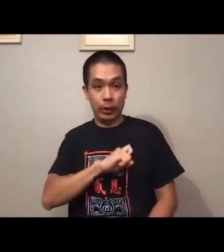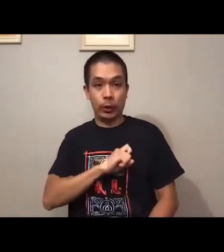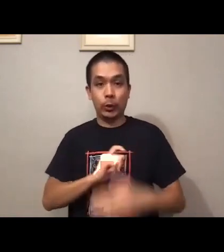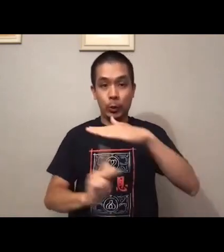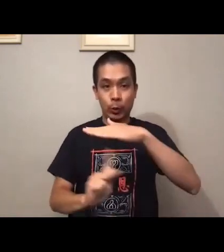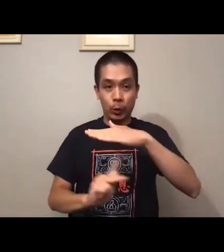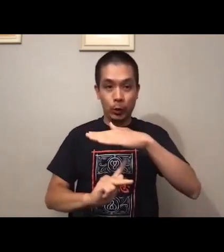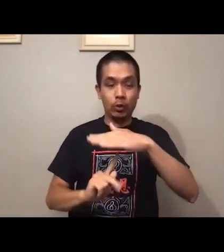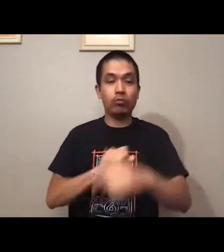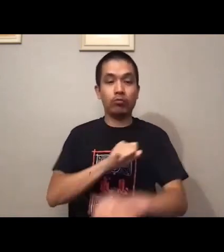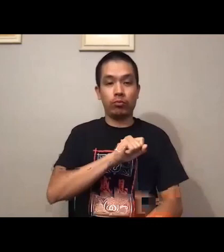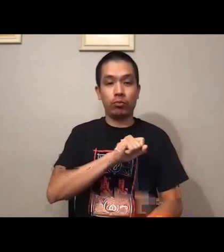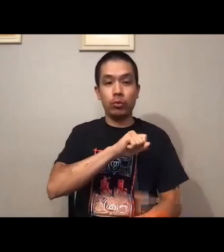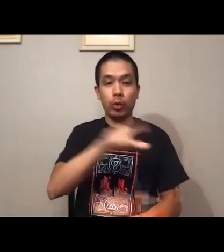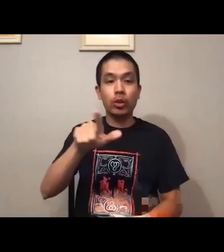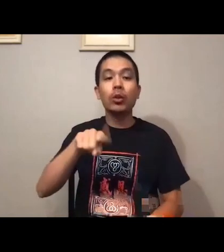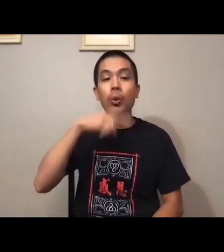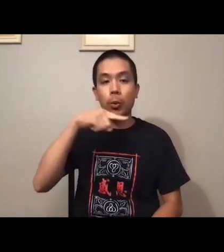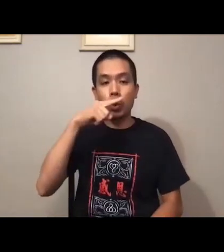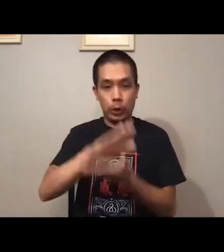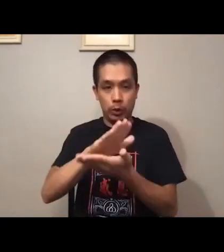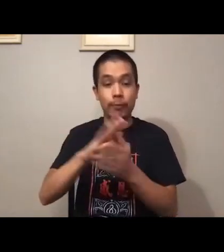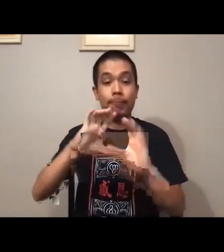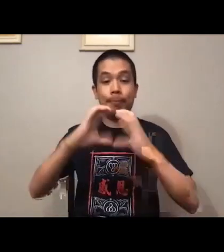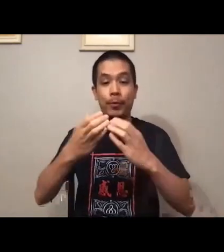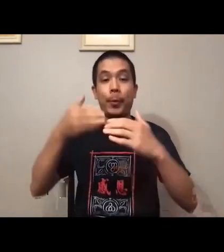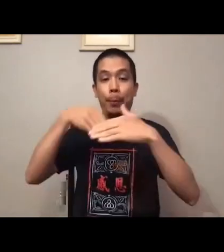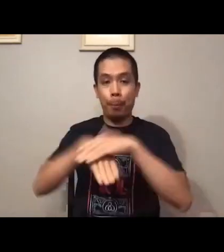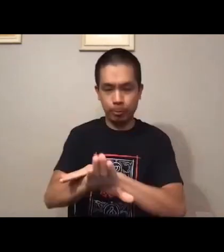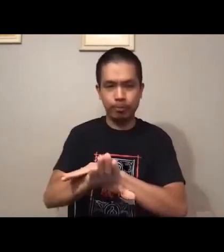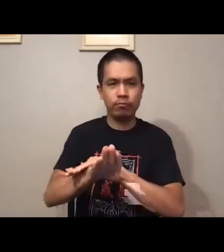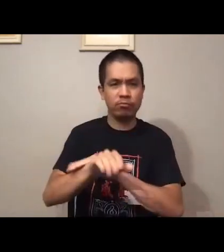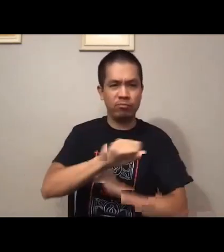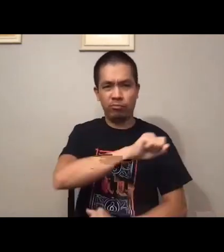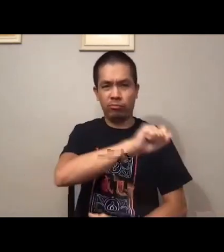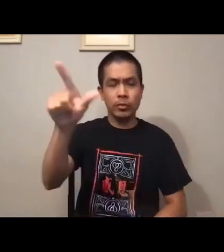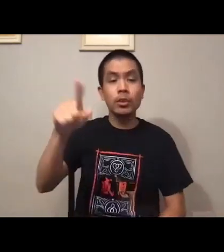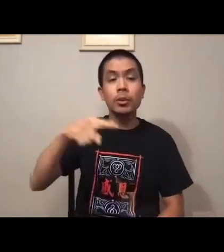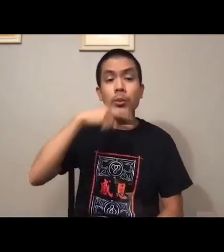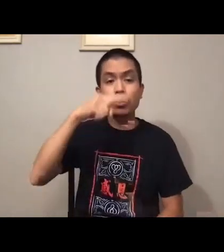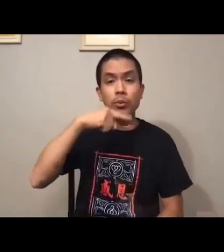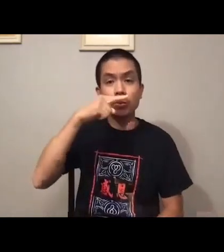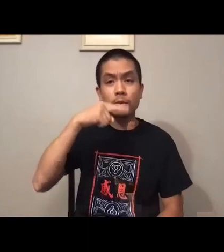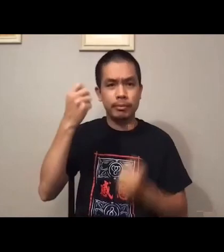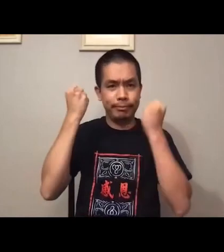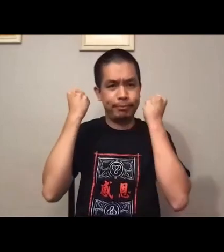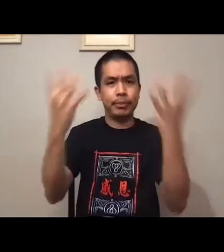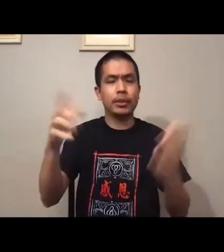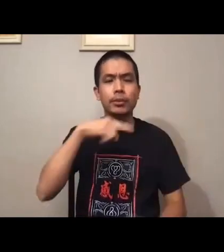I went to kindergarten in